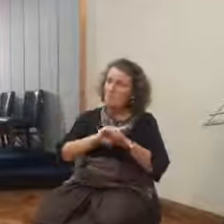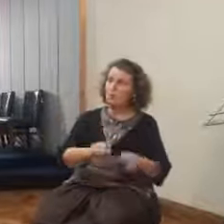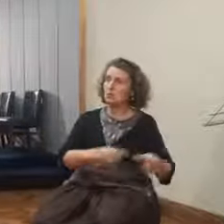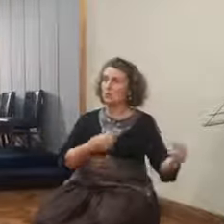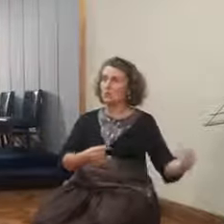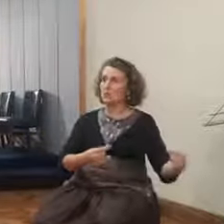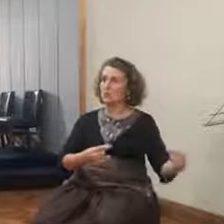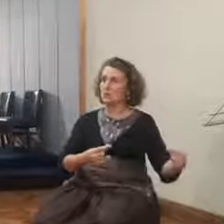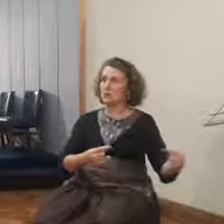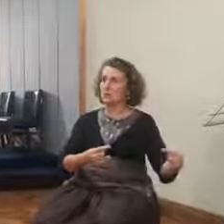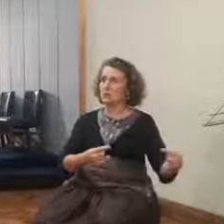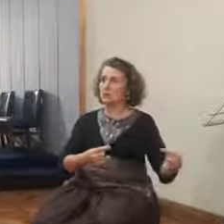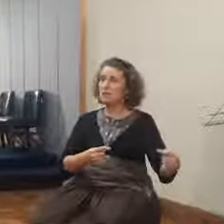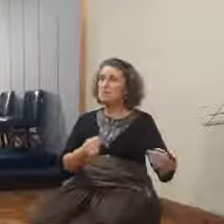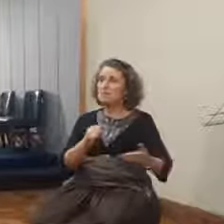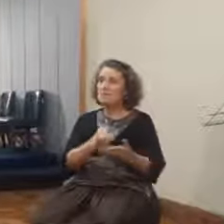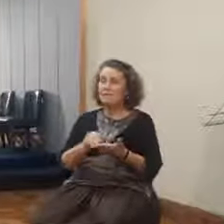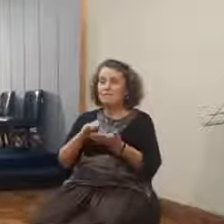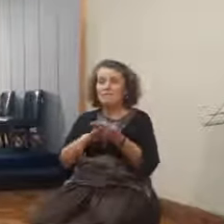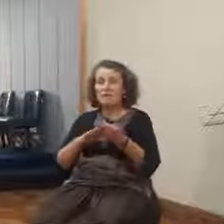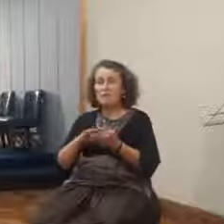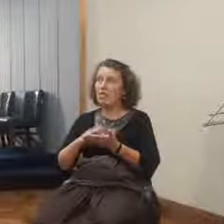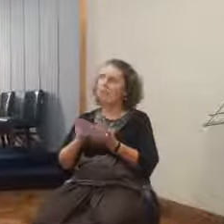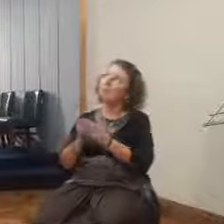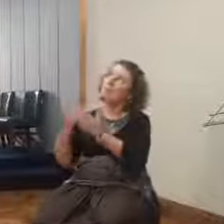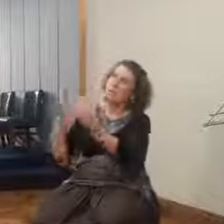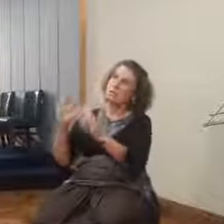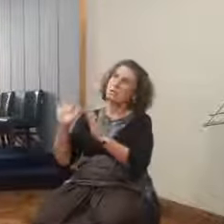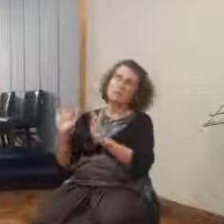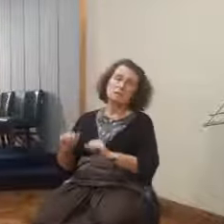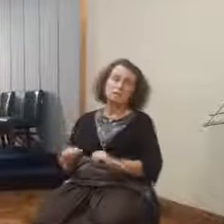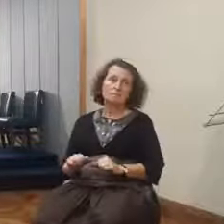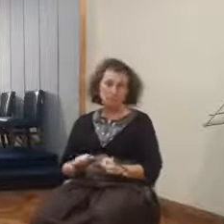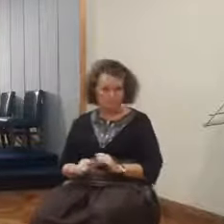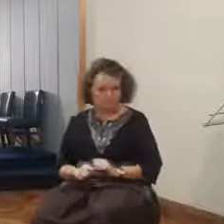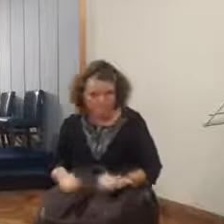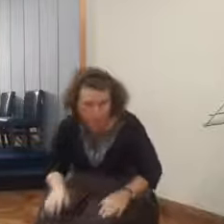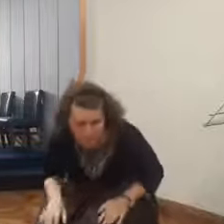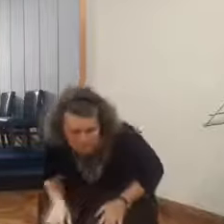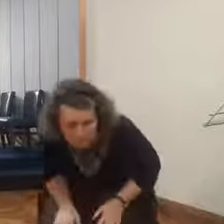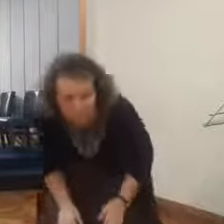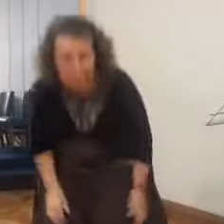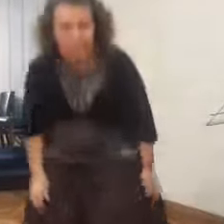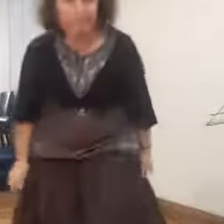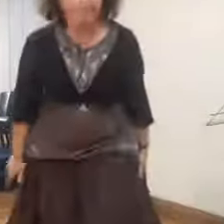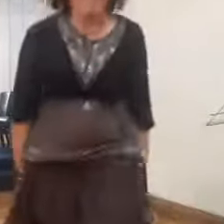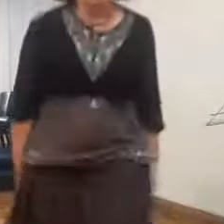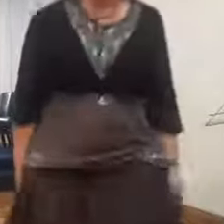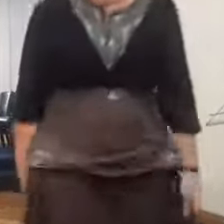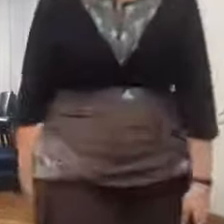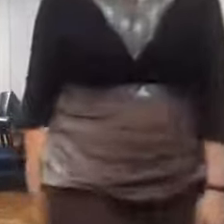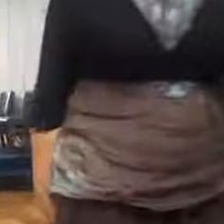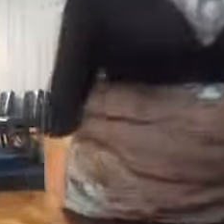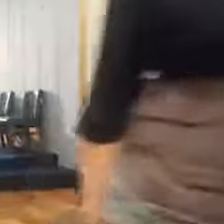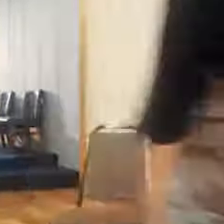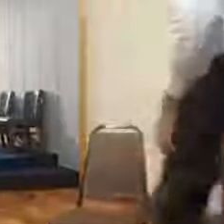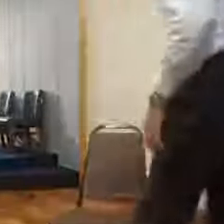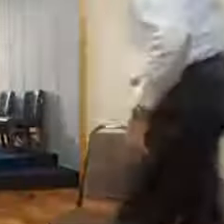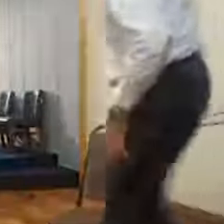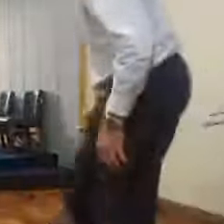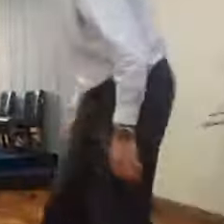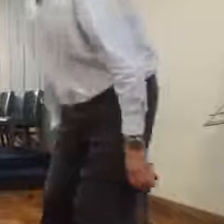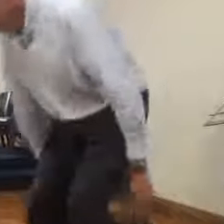sovereign mercy of the Lord. And then we come to verse 18, this wonderful contrast. Behold, behold, look,